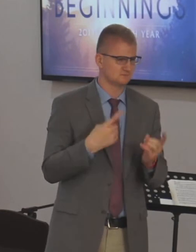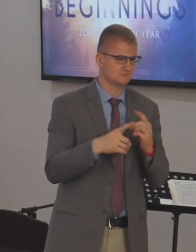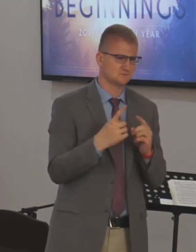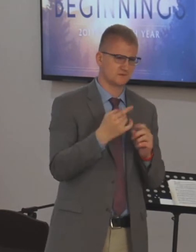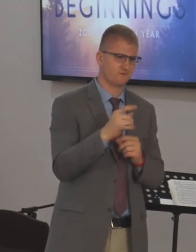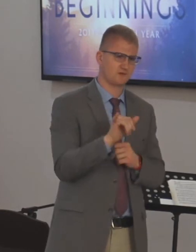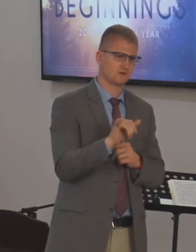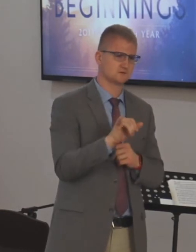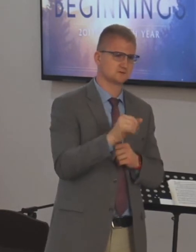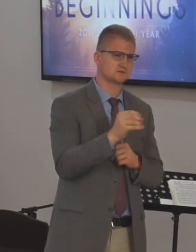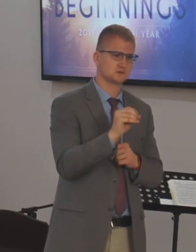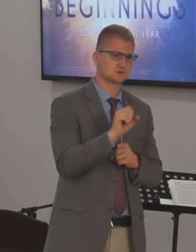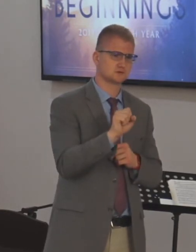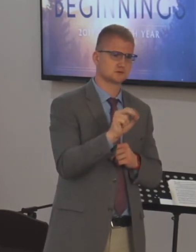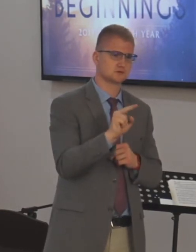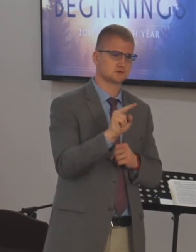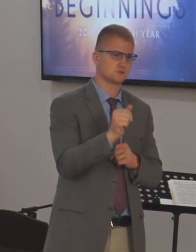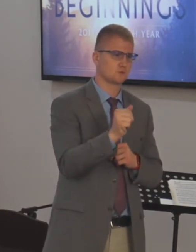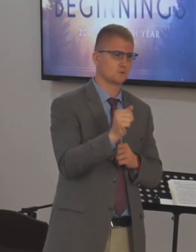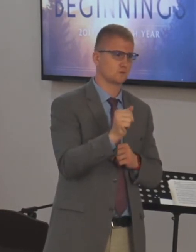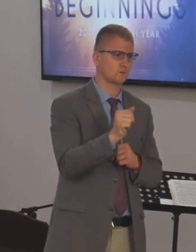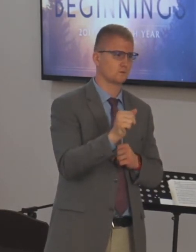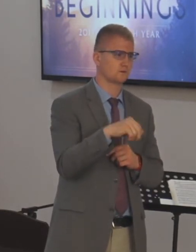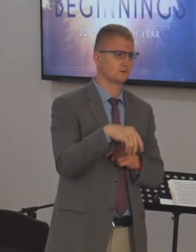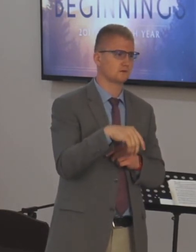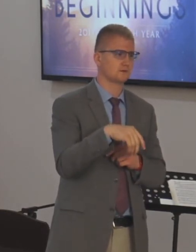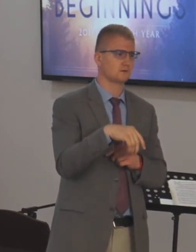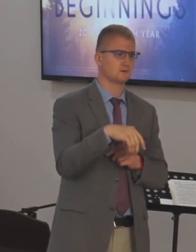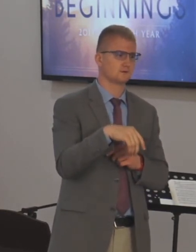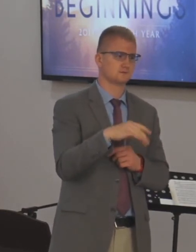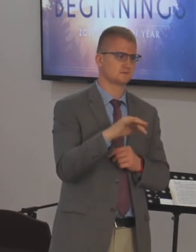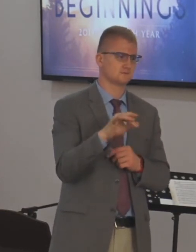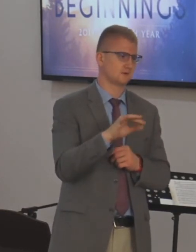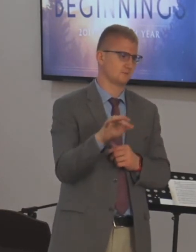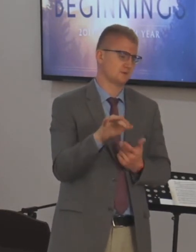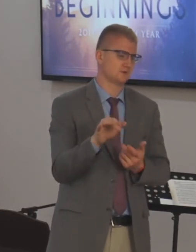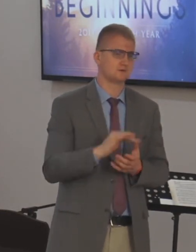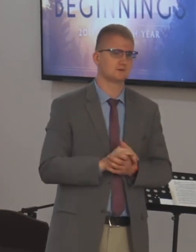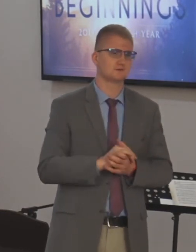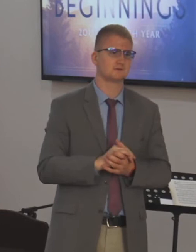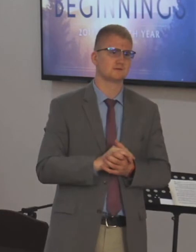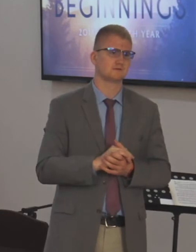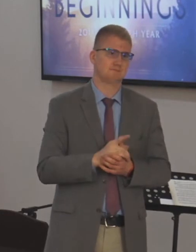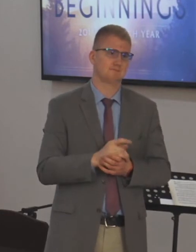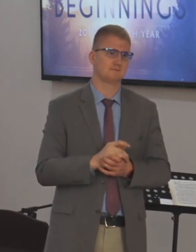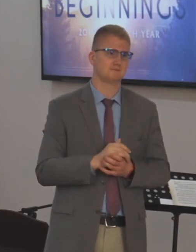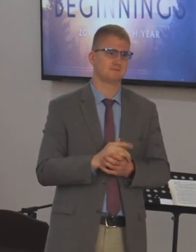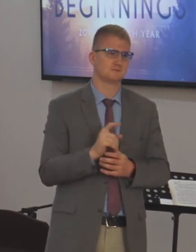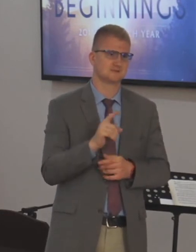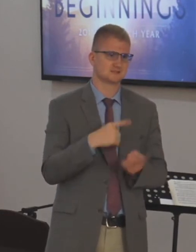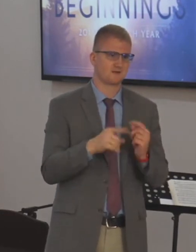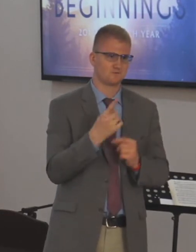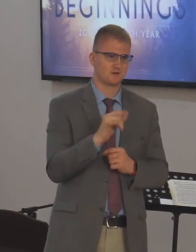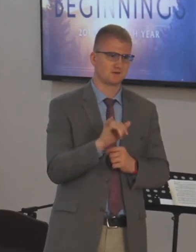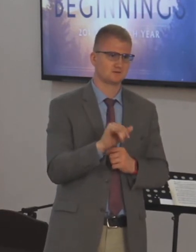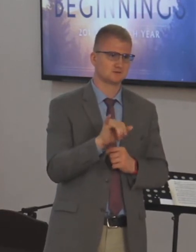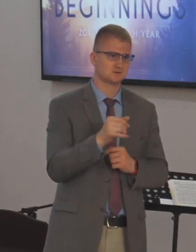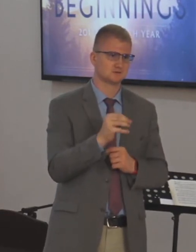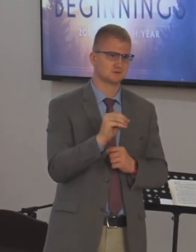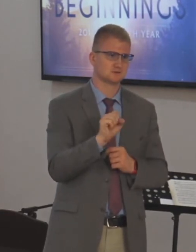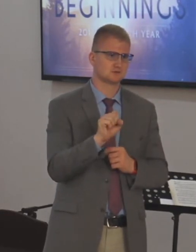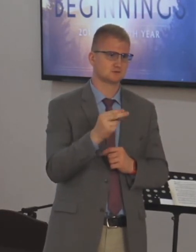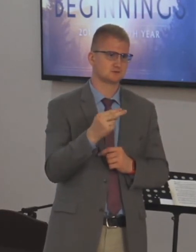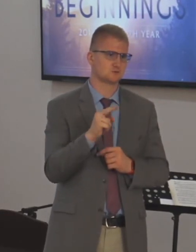This will kind of prepare, give you a little background. And look at start with verse